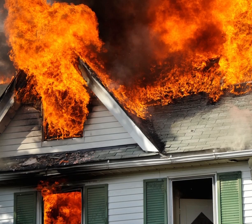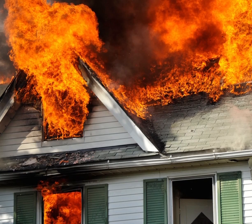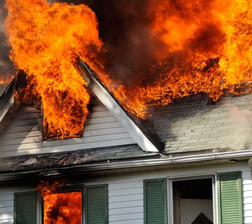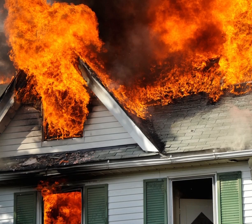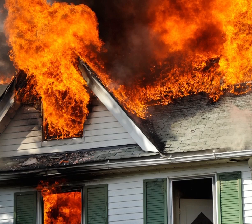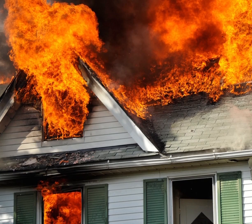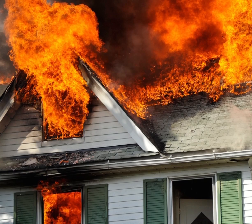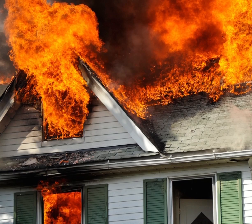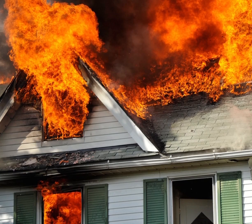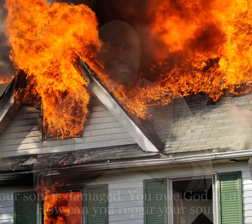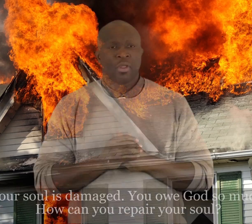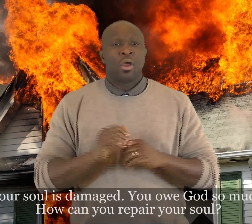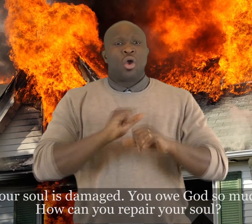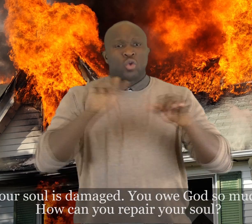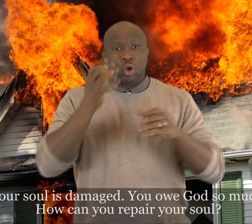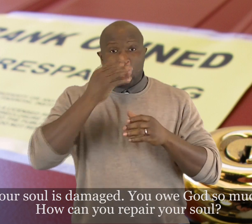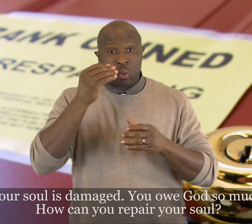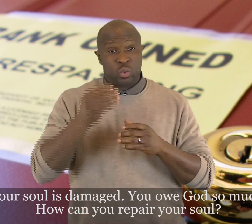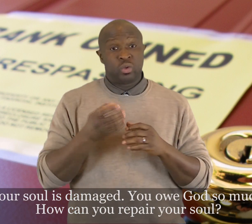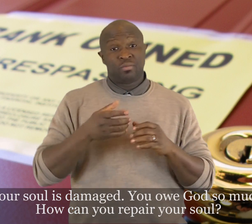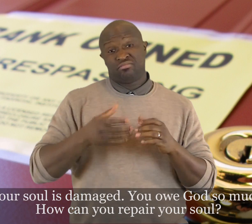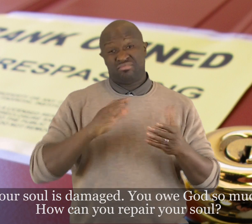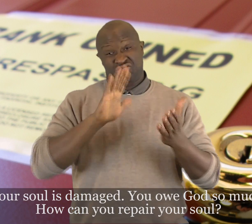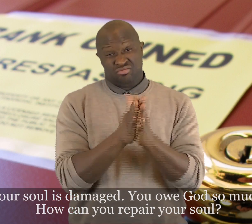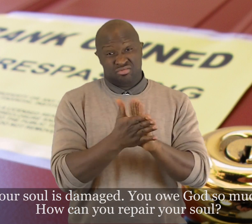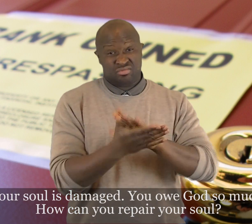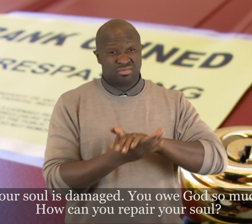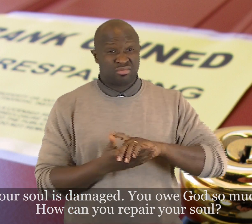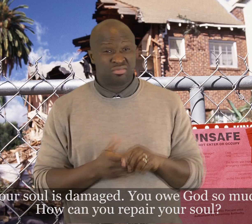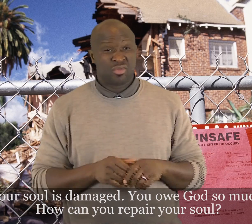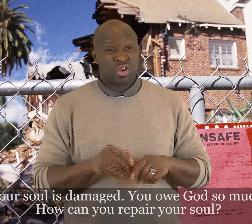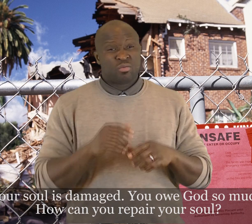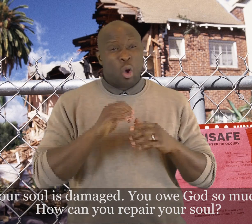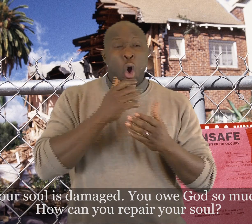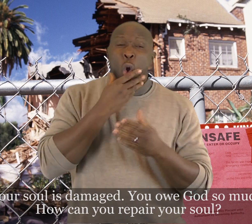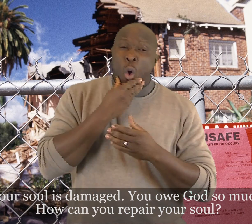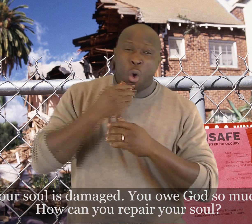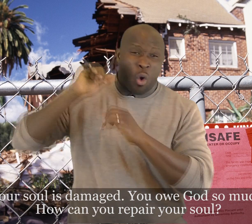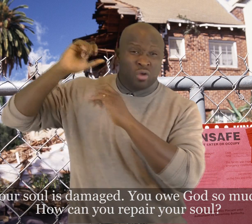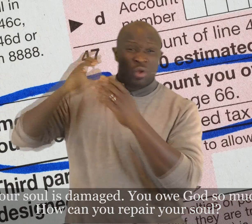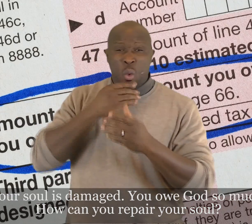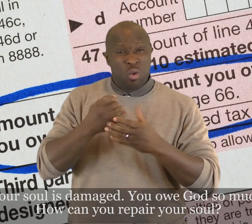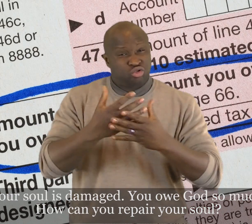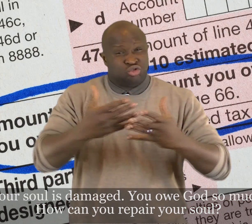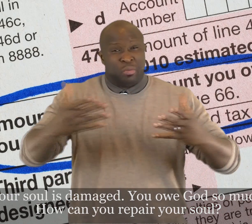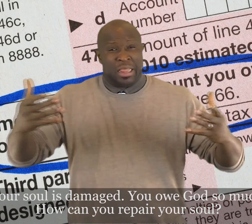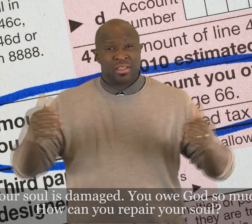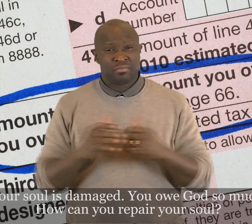the landlord for all your troubles. Dear friends, what hope is there for us? How can you pay all that